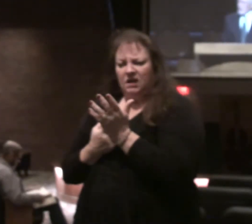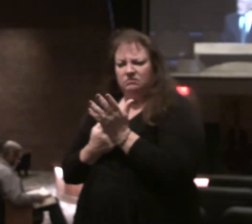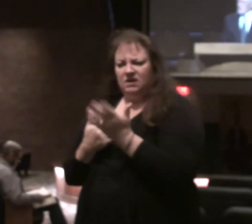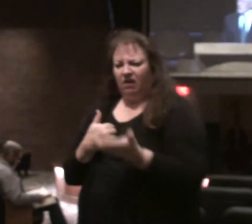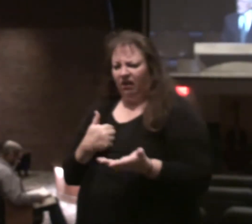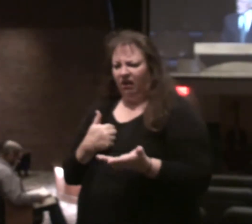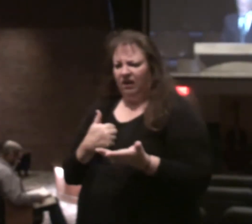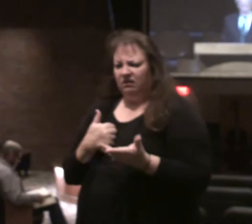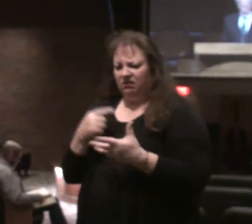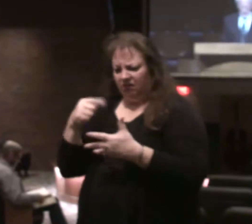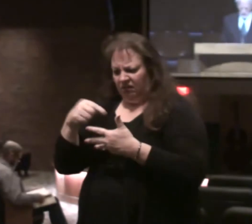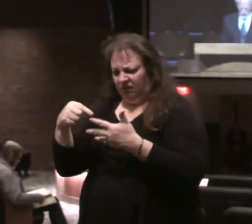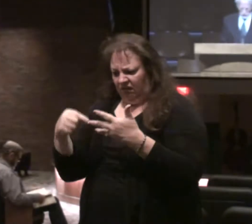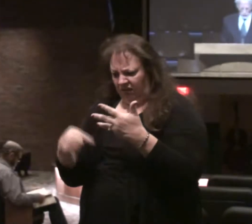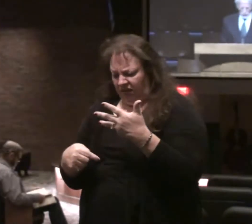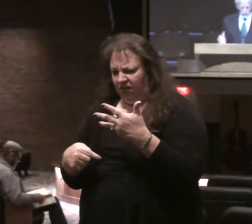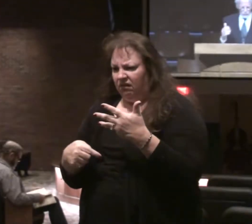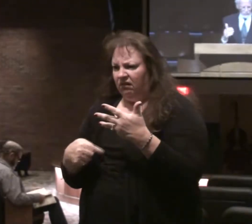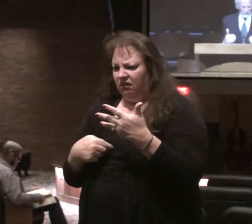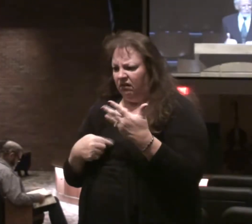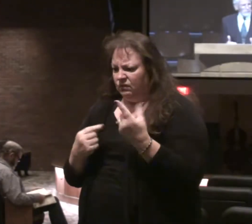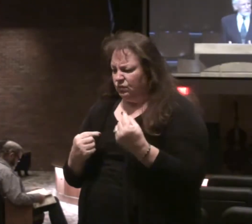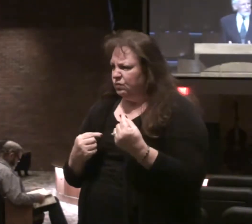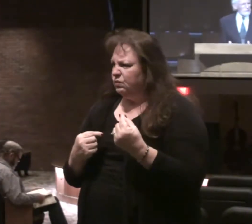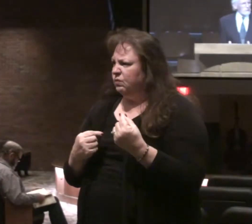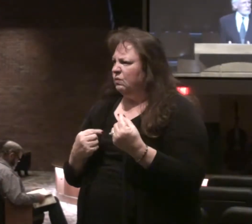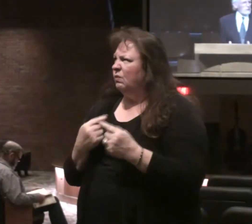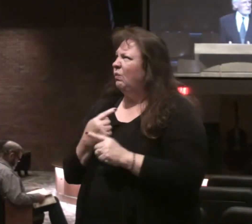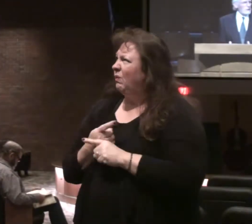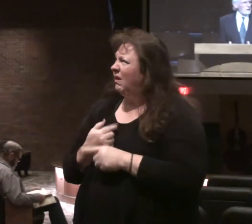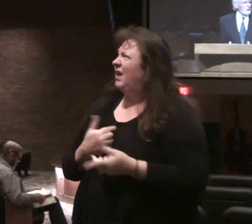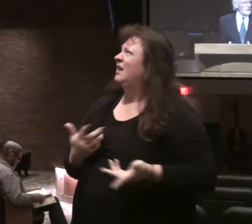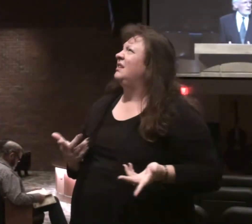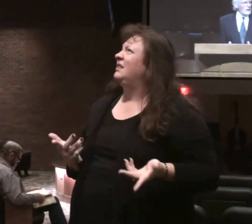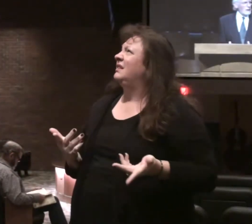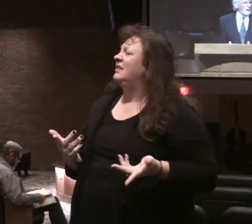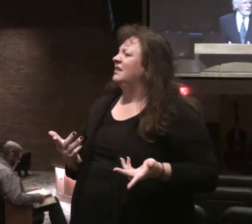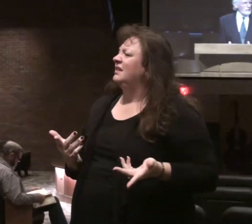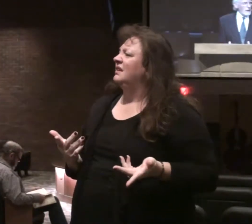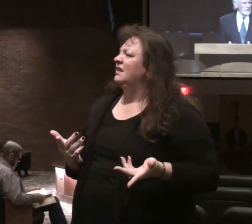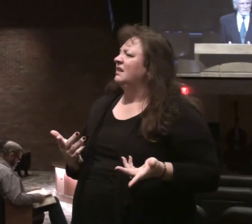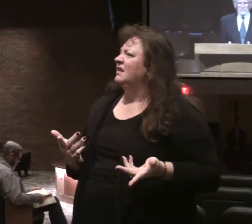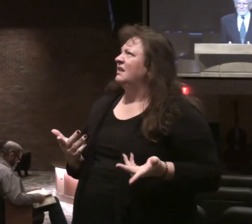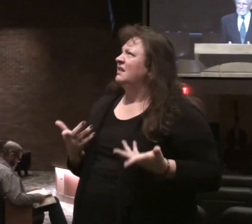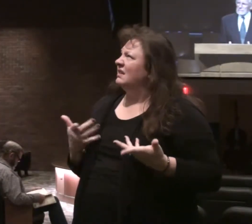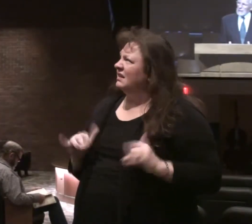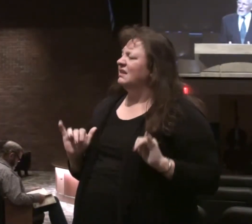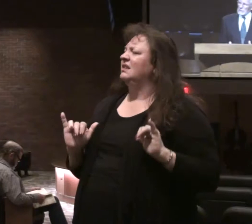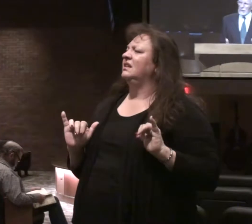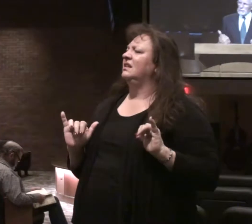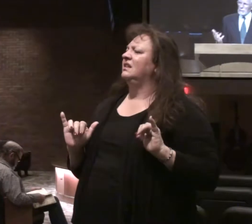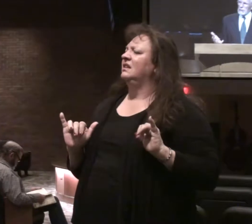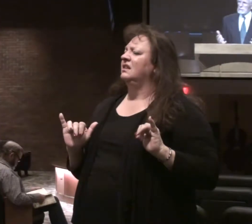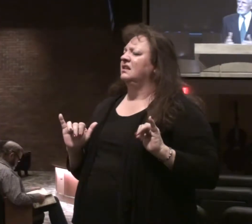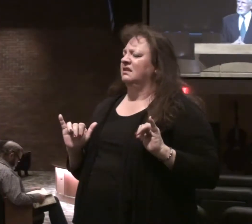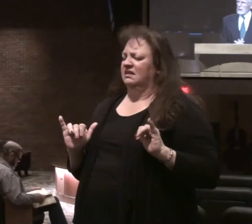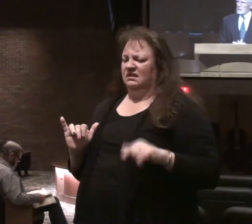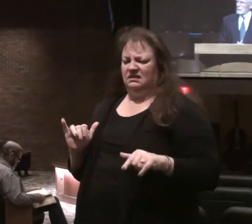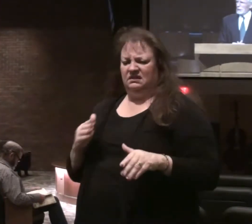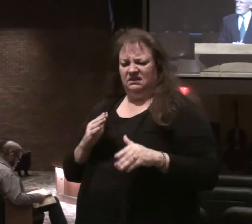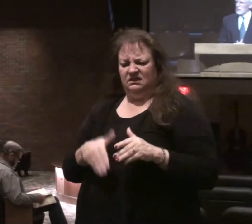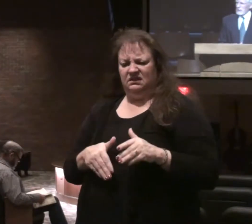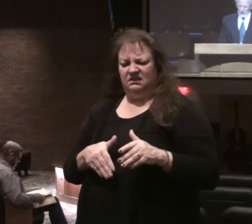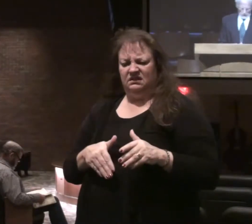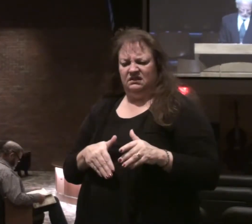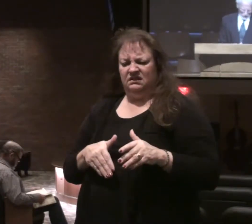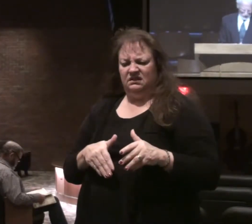done everything that seems you could do as a believer, and yet the outcome was not